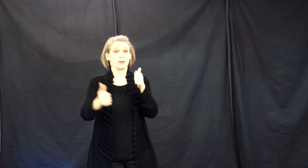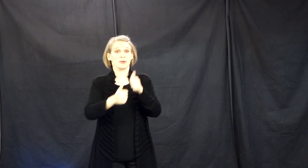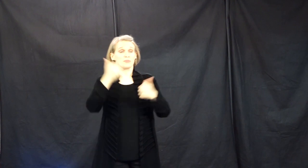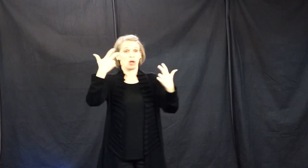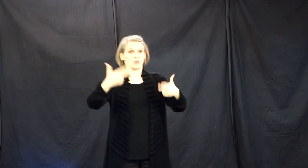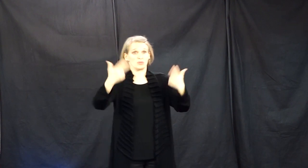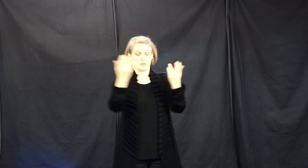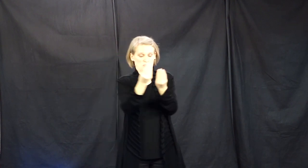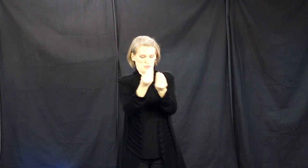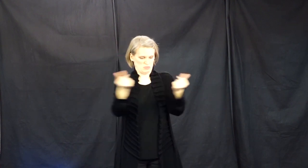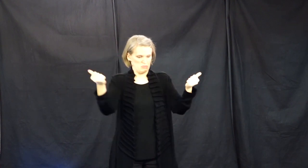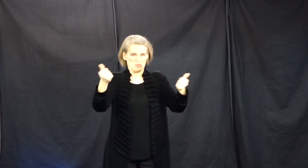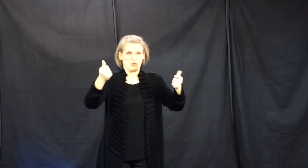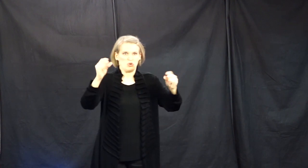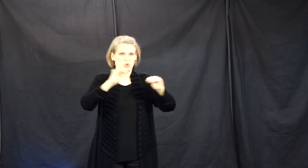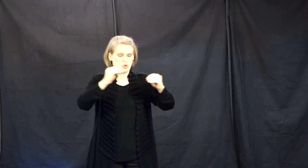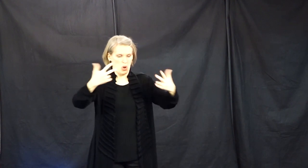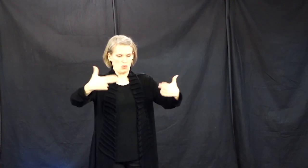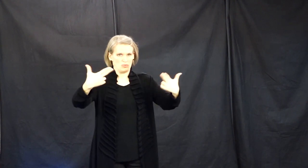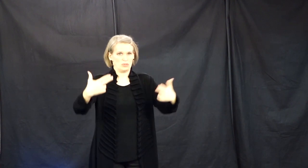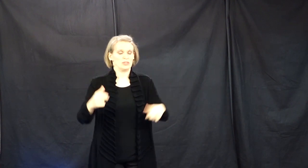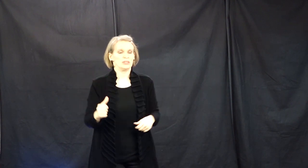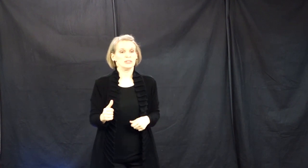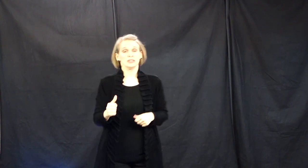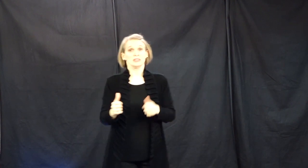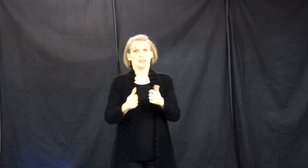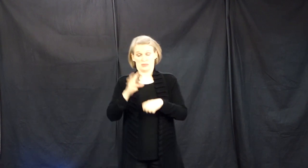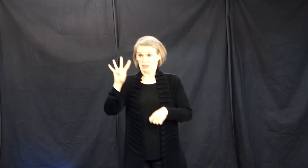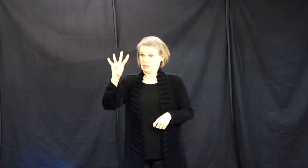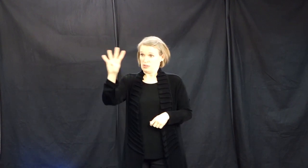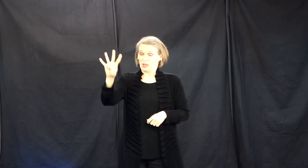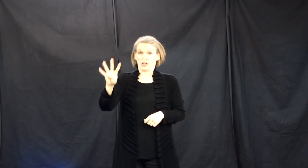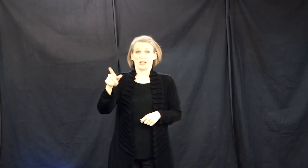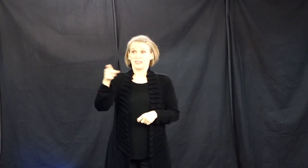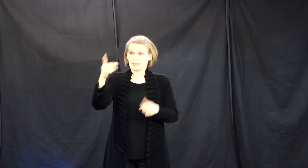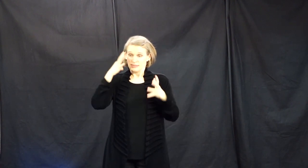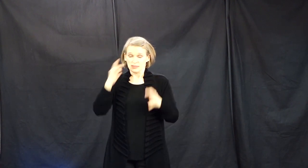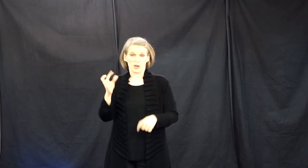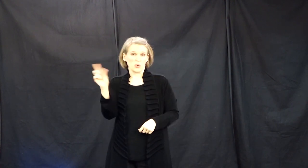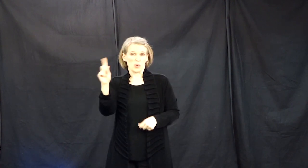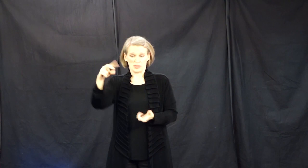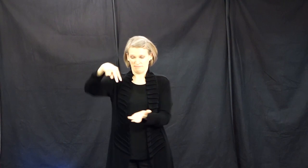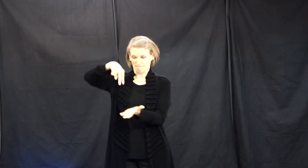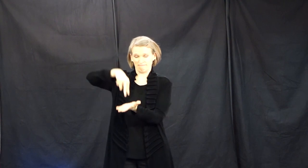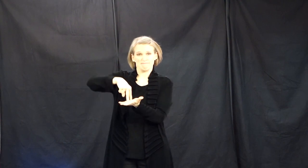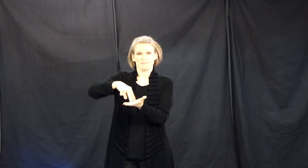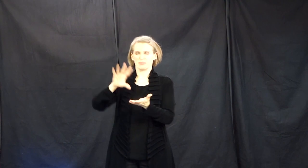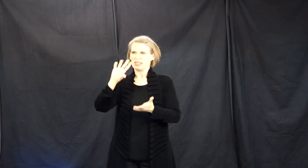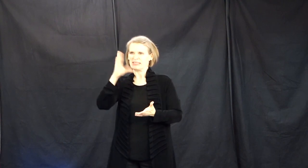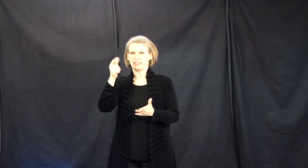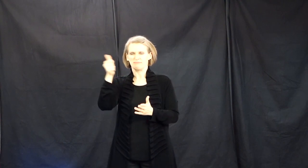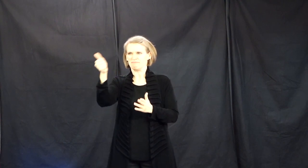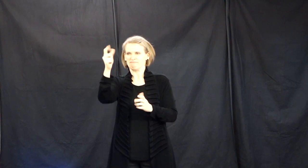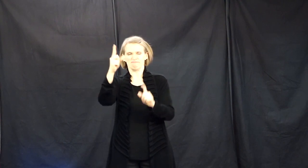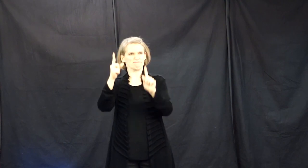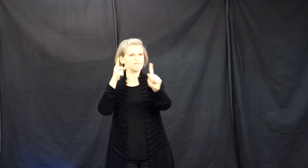4. Hamilton drew first position, looking to the world like a man on a mission. This is a soldier with a